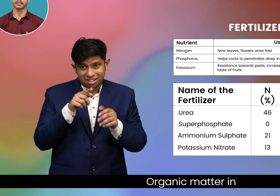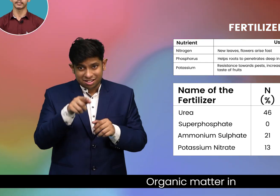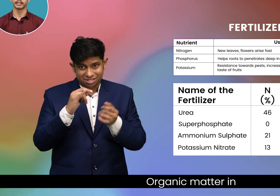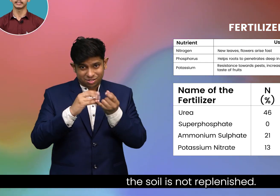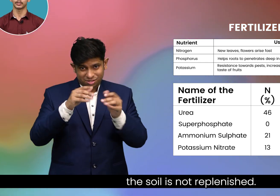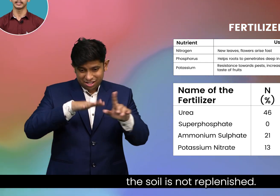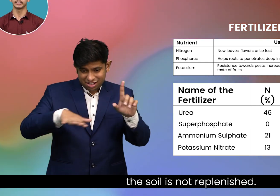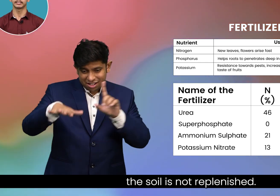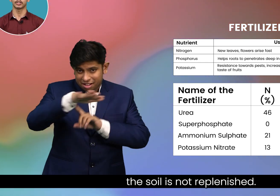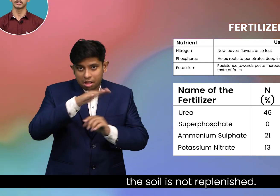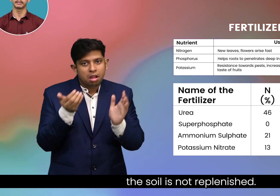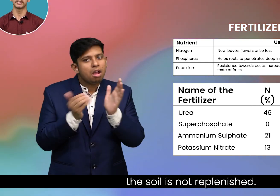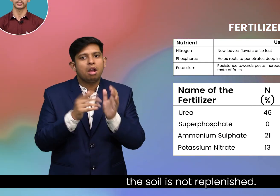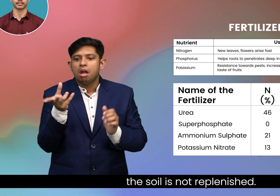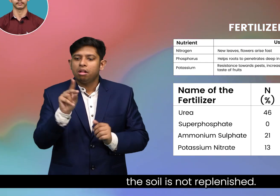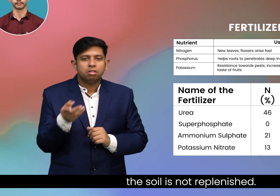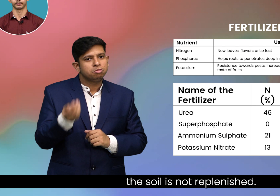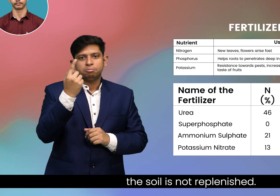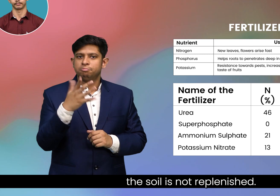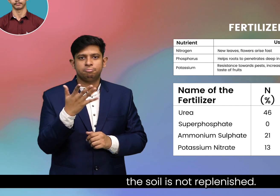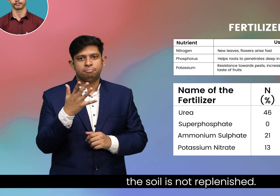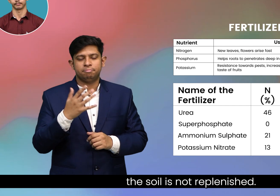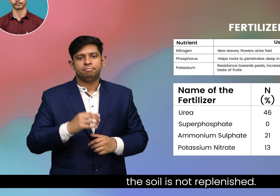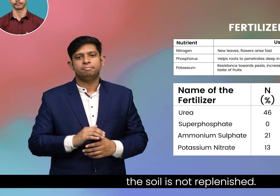Organic matter in soil is not replenished.